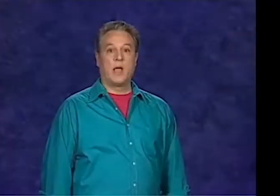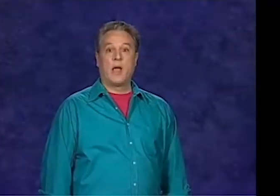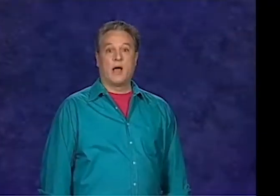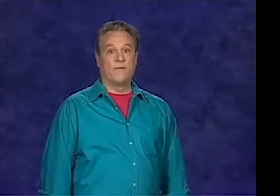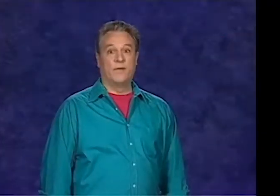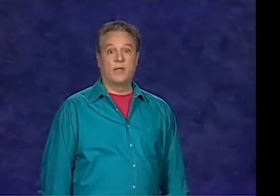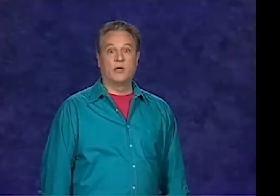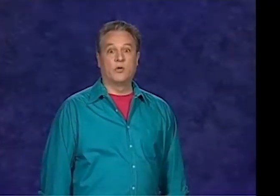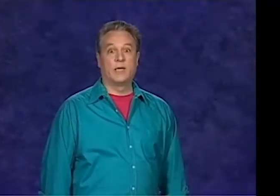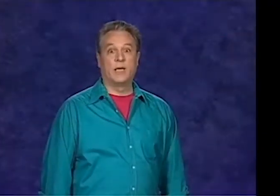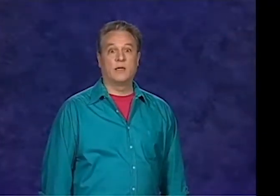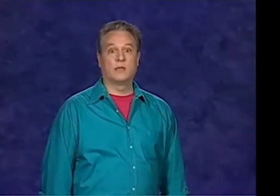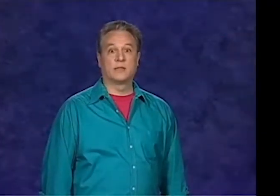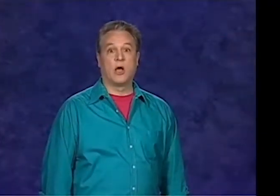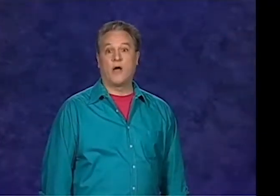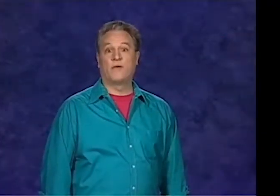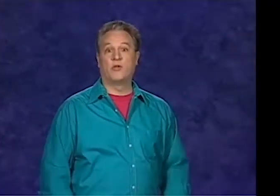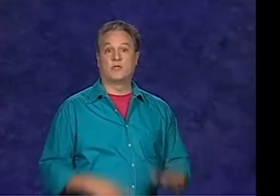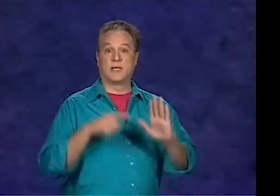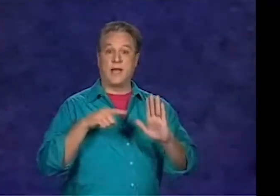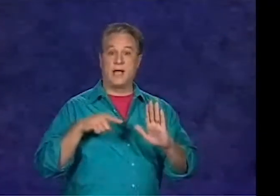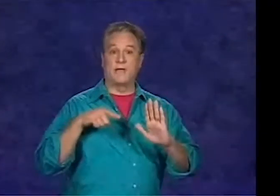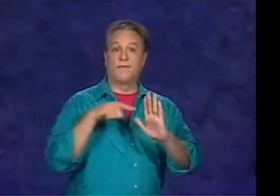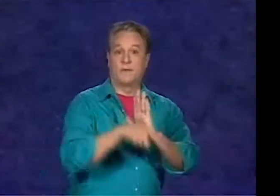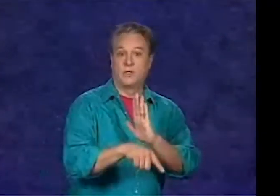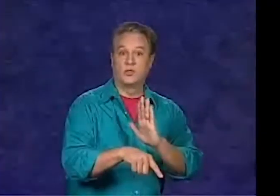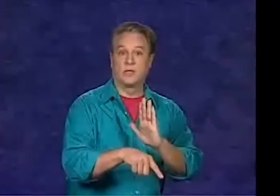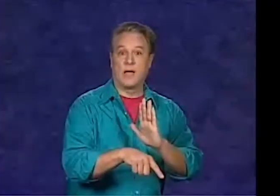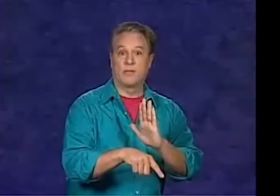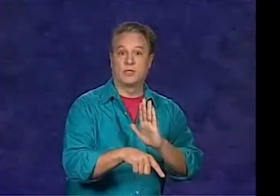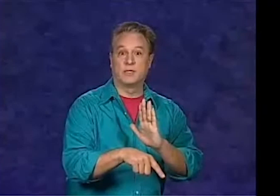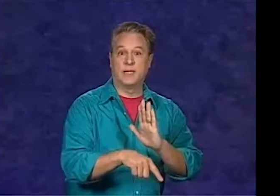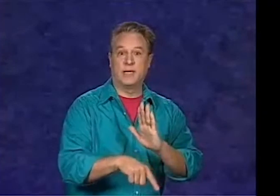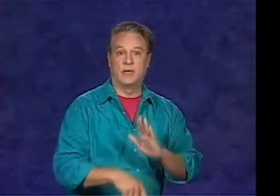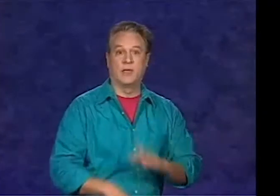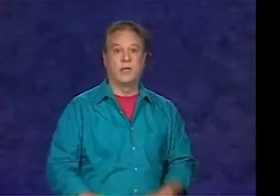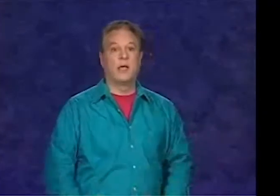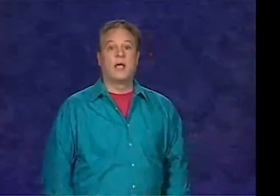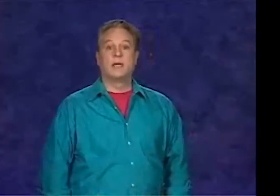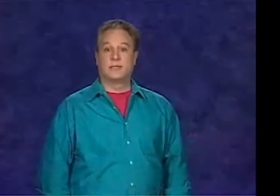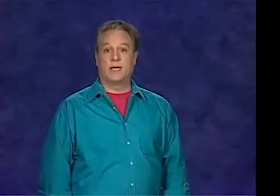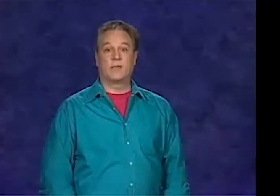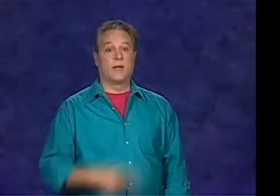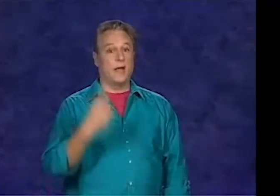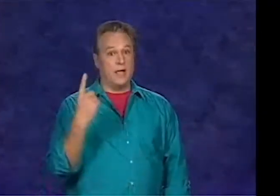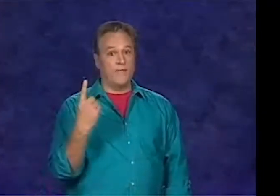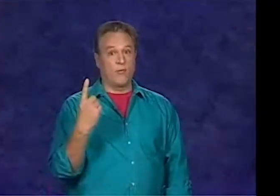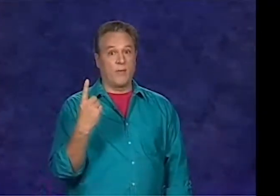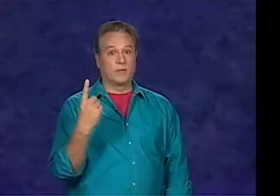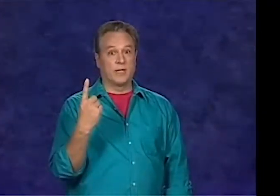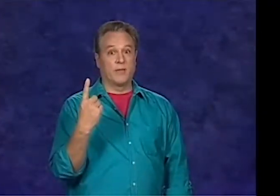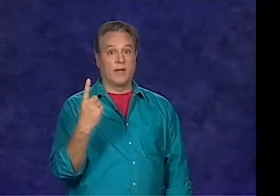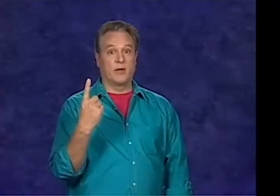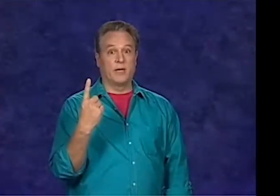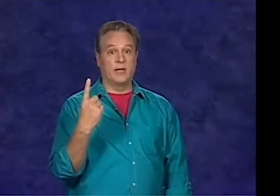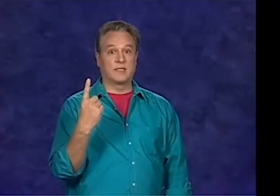A villain who kills often uses a knife to accomplish the deed. Stick the knife, represented by your index finger, into